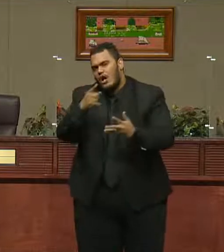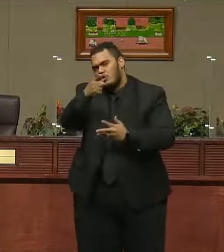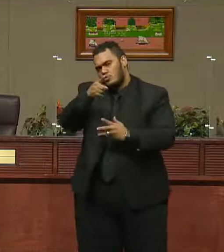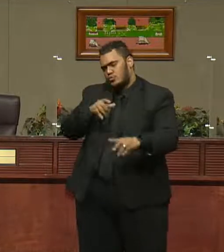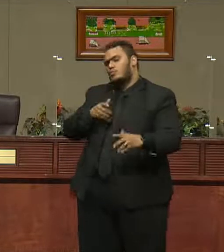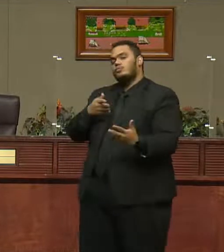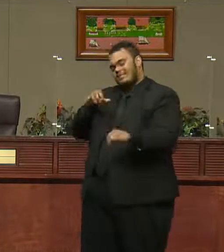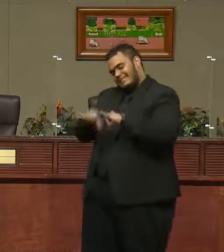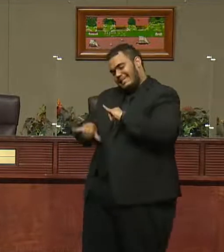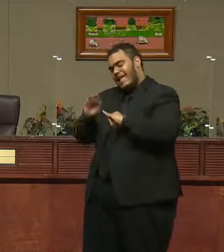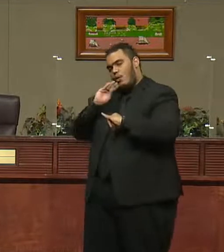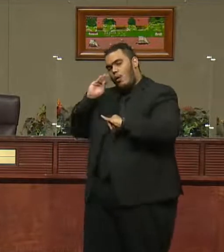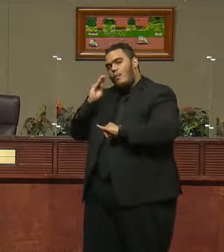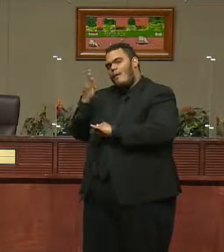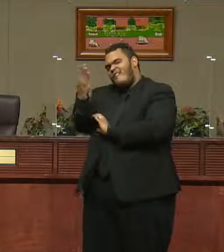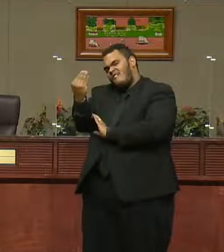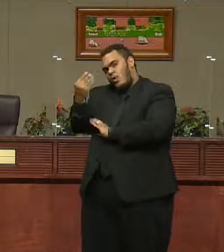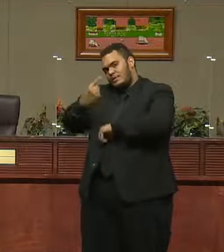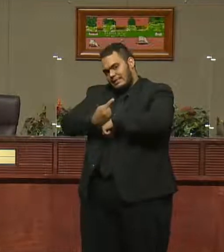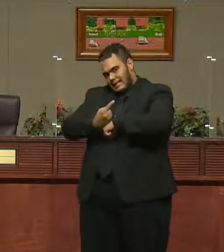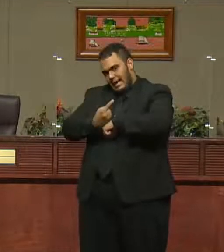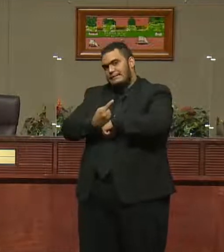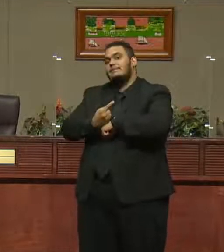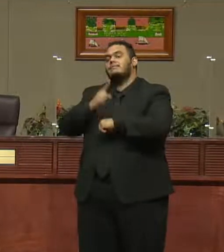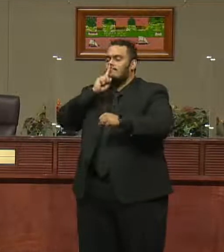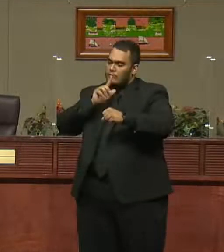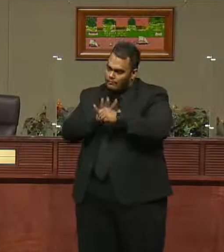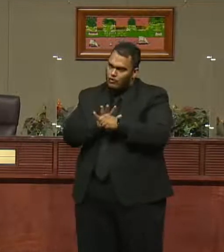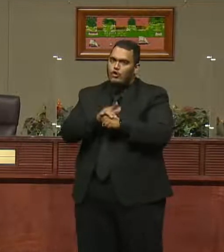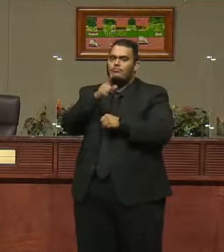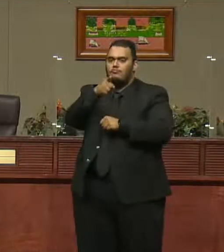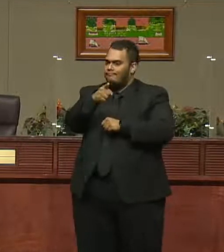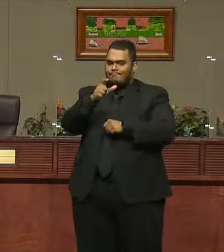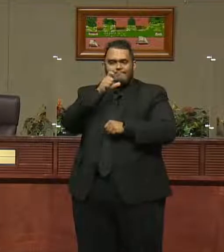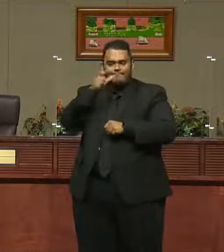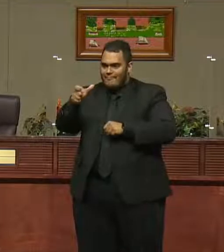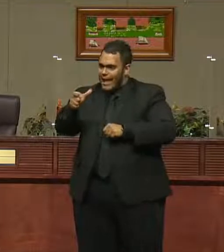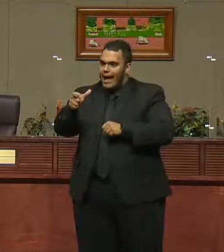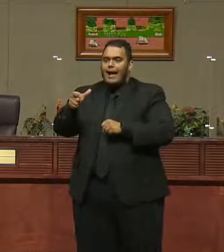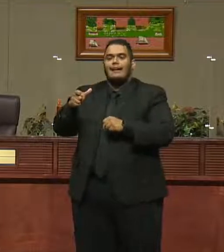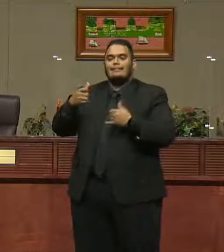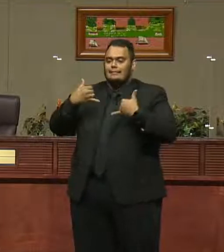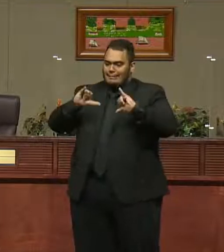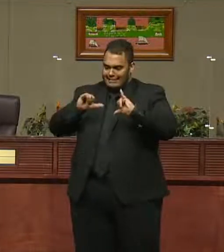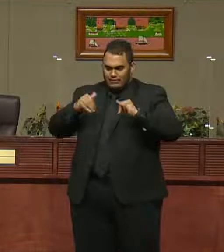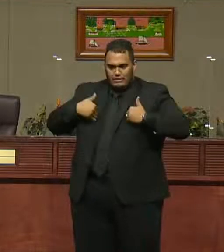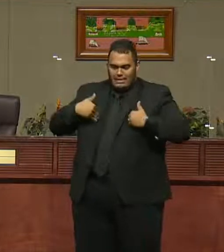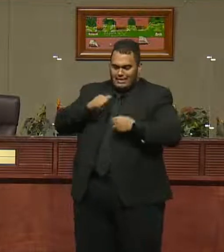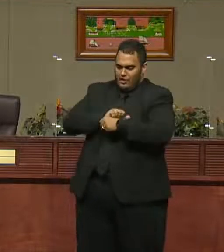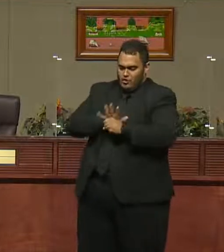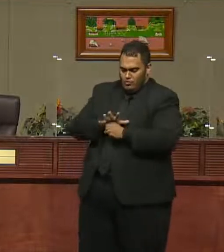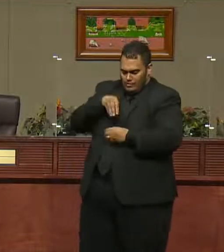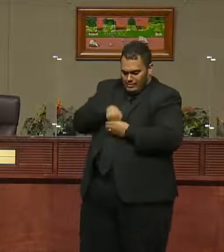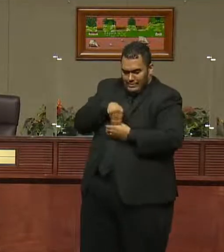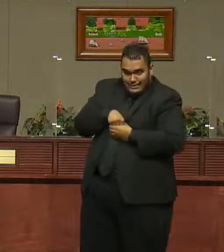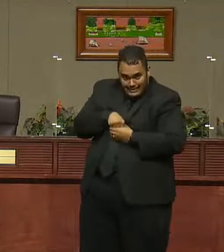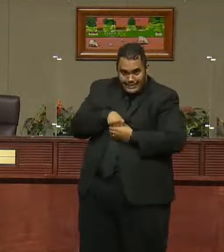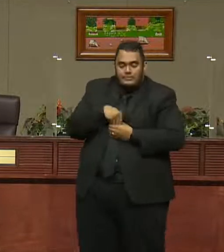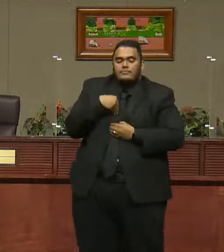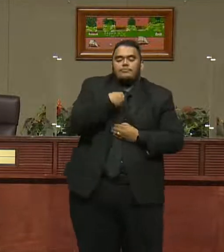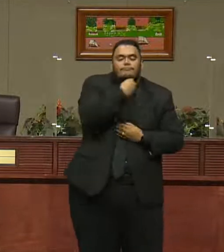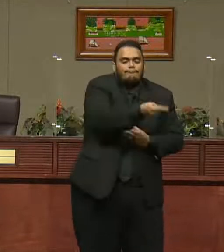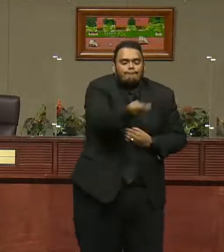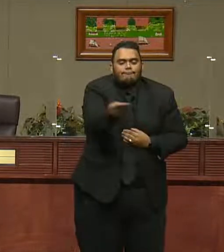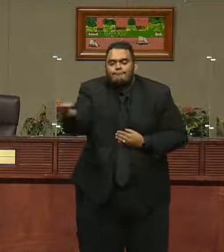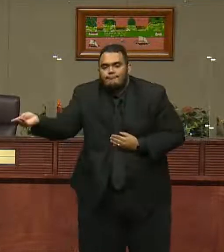don't continue the cycle where you possibly go out, large gatherings or other events, and then spread it to other